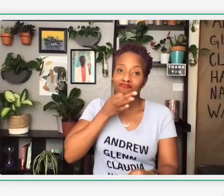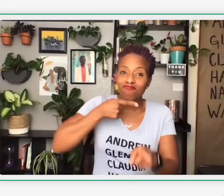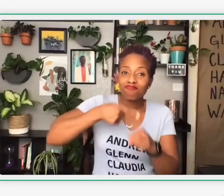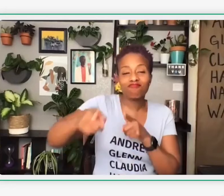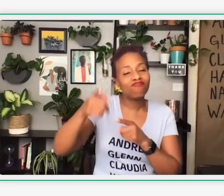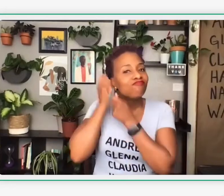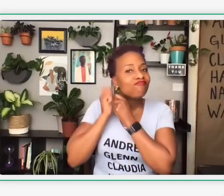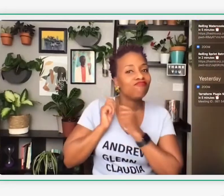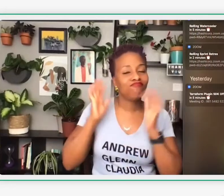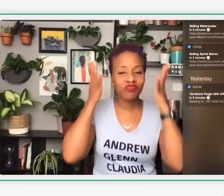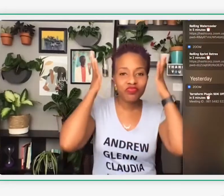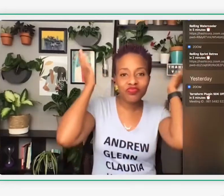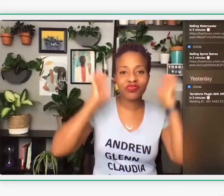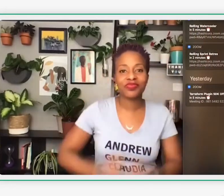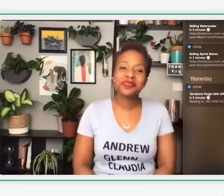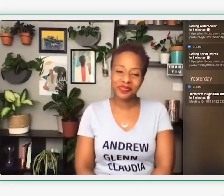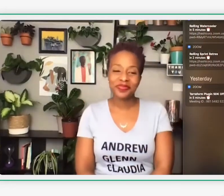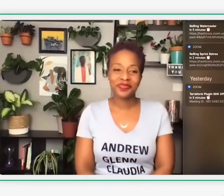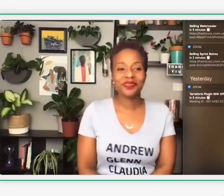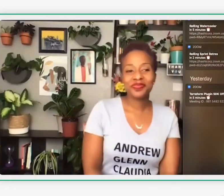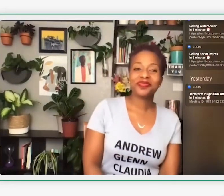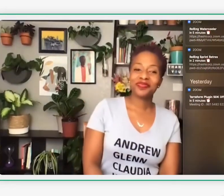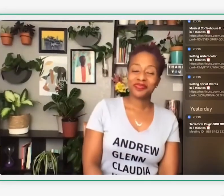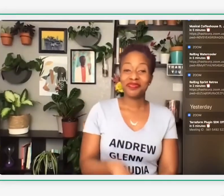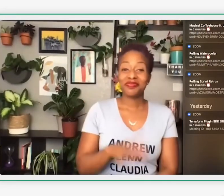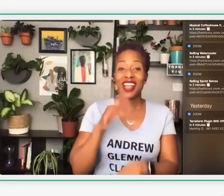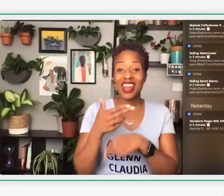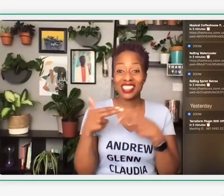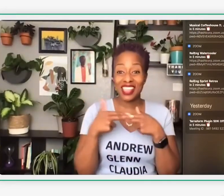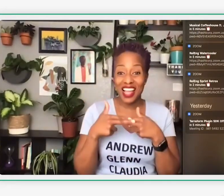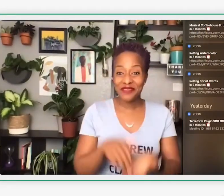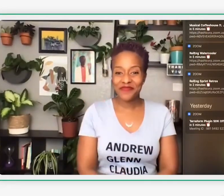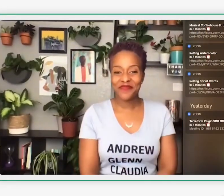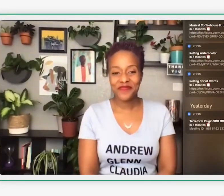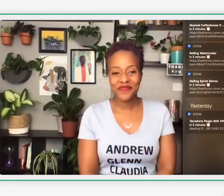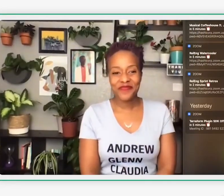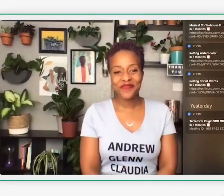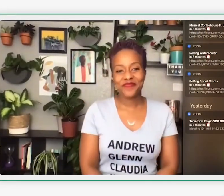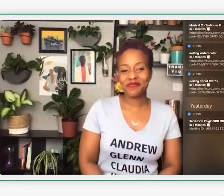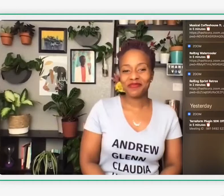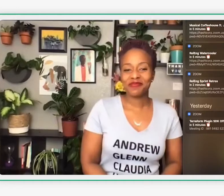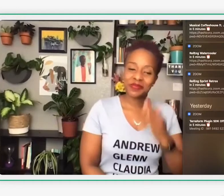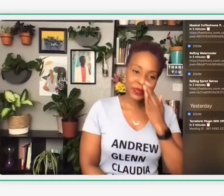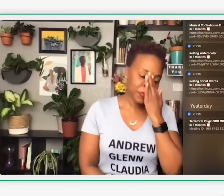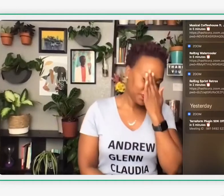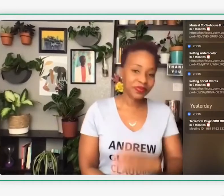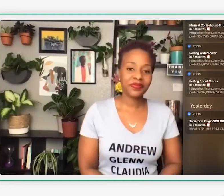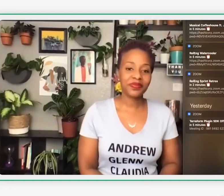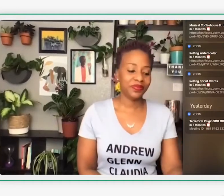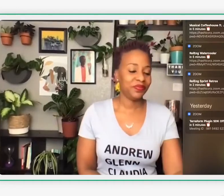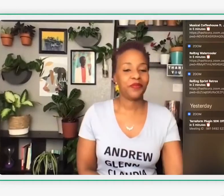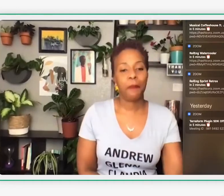her clients. She is a wonderful hairstylist. Next slide.